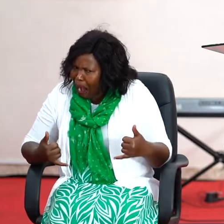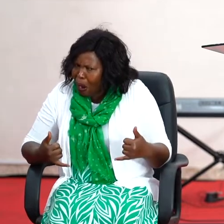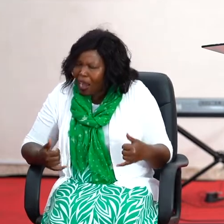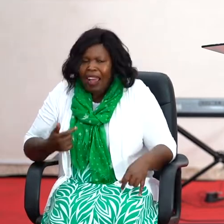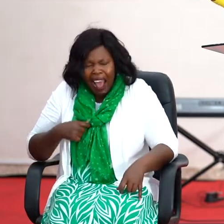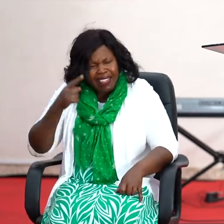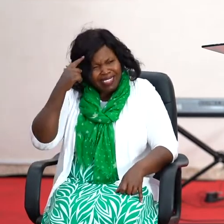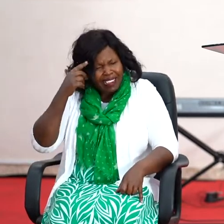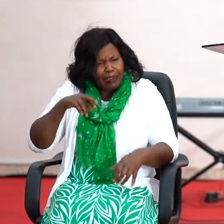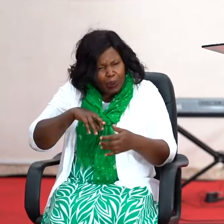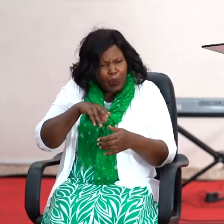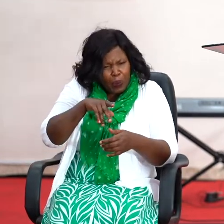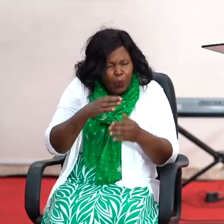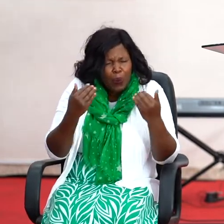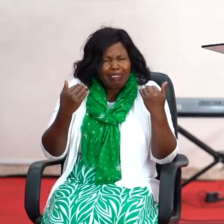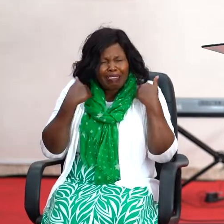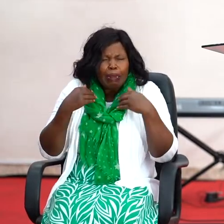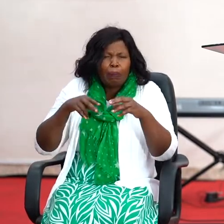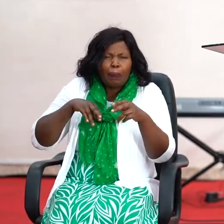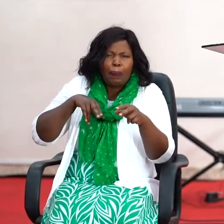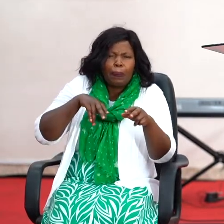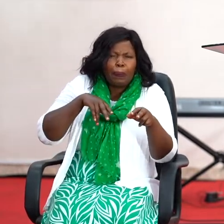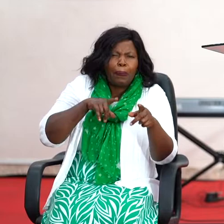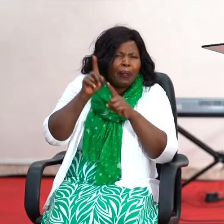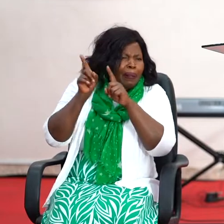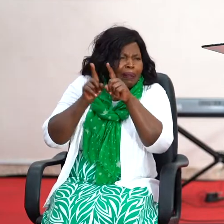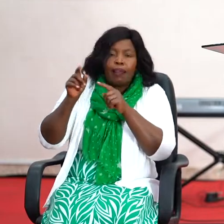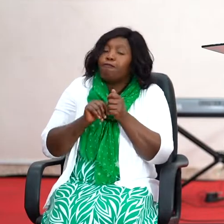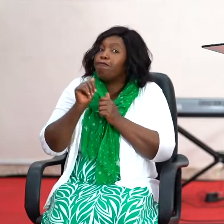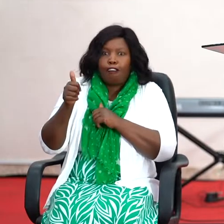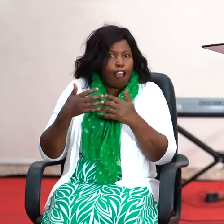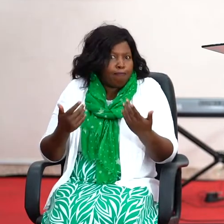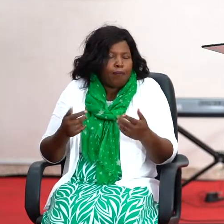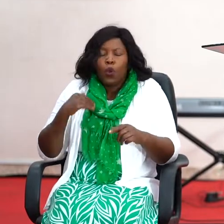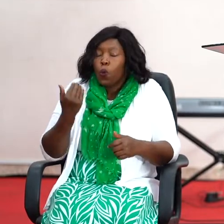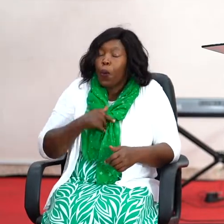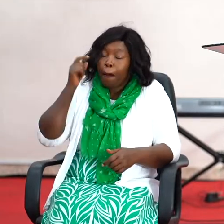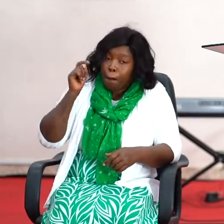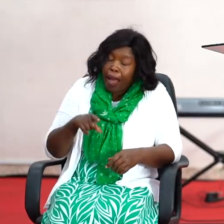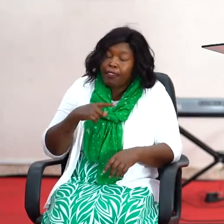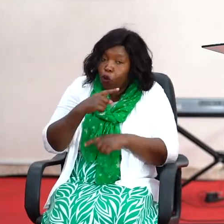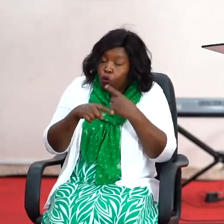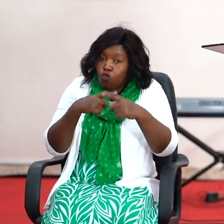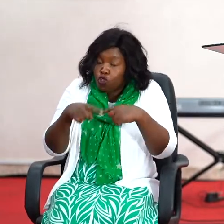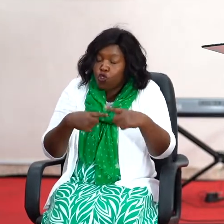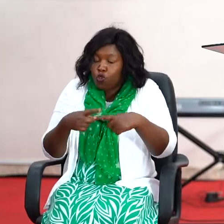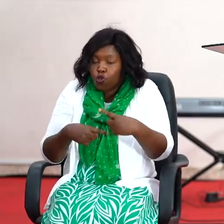over and continued with his journey. And so I am here to tell you that we still need to